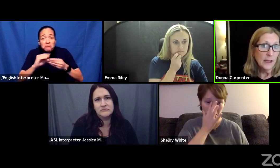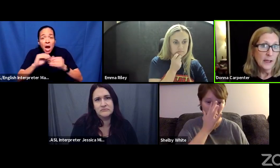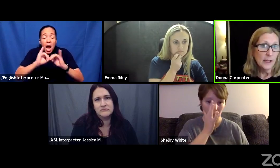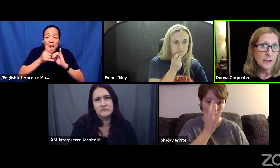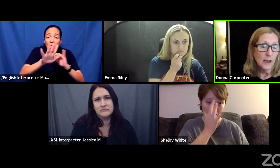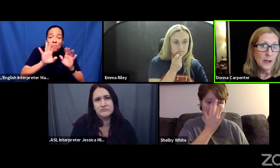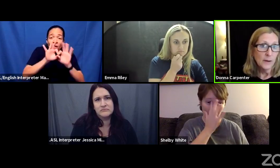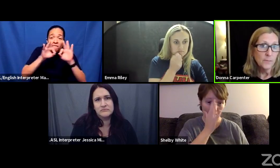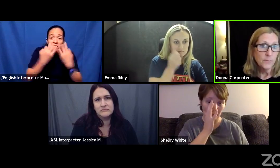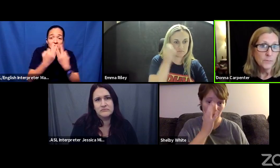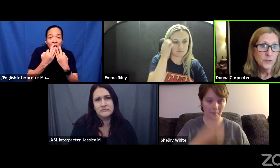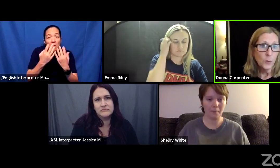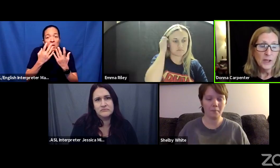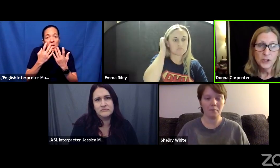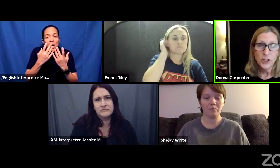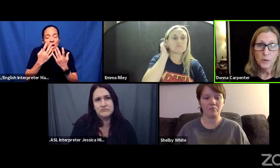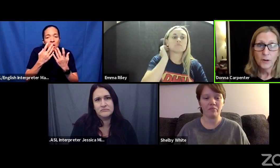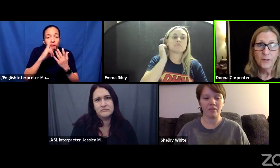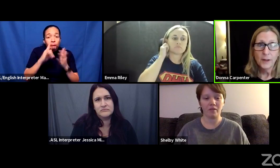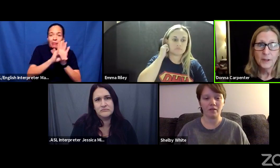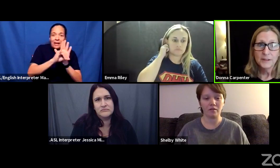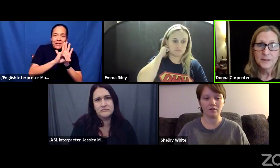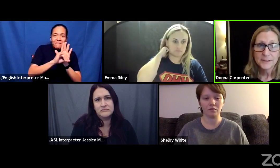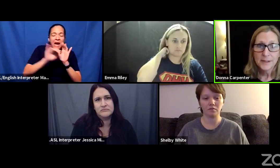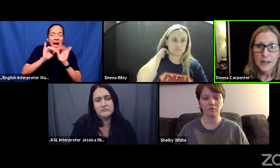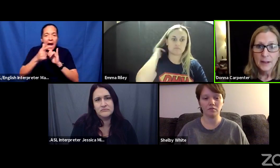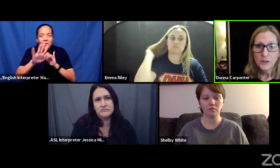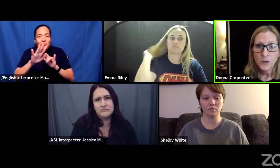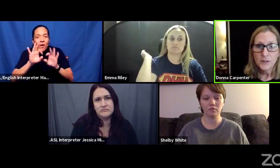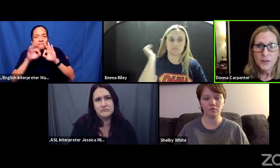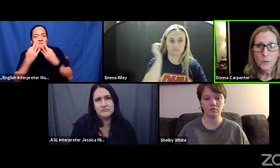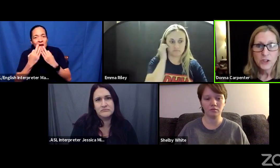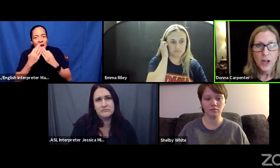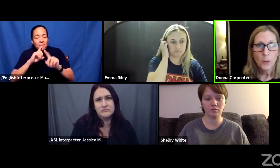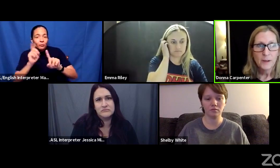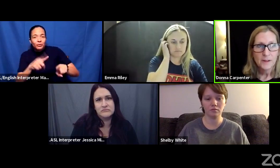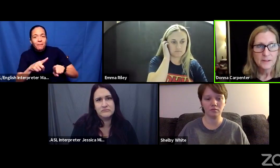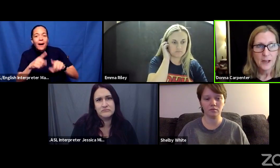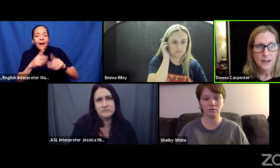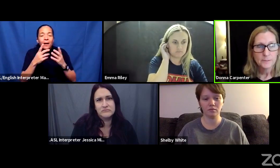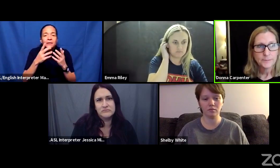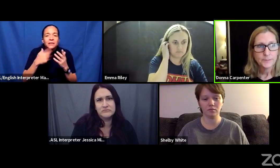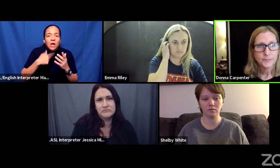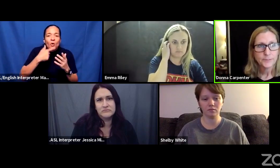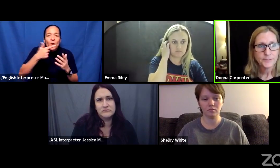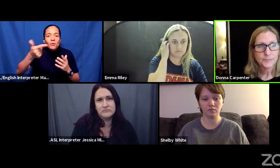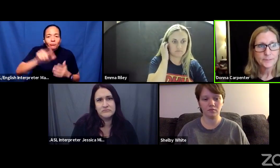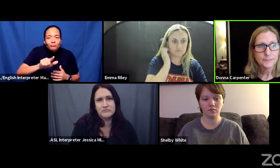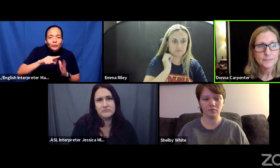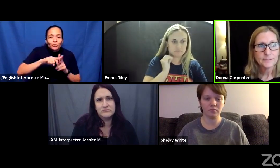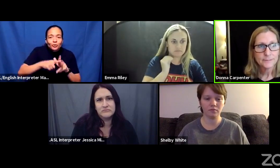that, and so we can share with our families. Let's go ahead and start with Shelby this time.